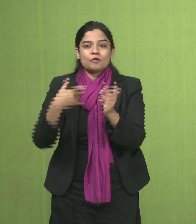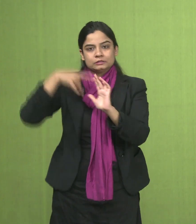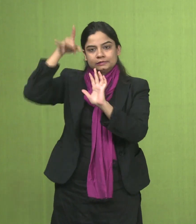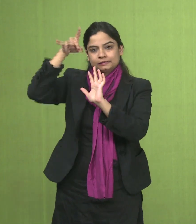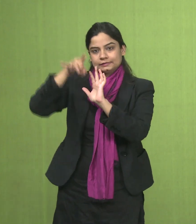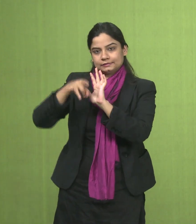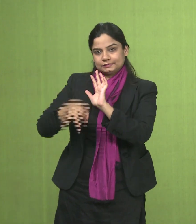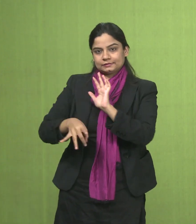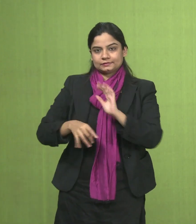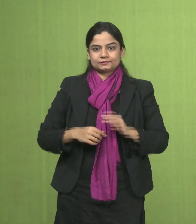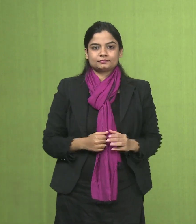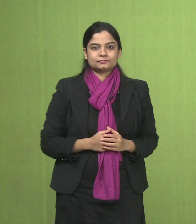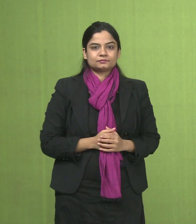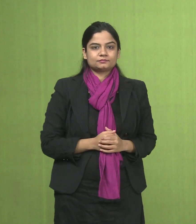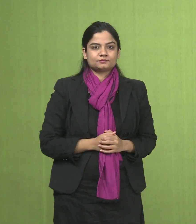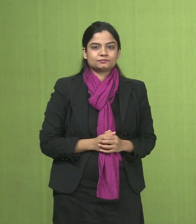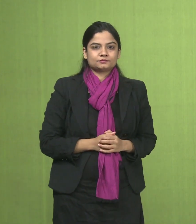the Consumer Act and you can do that.